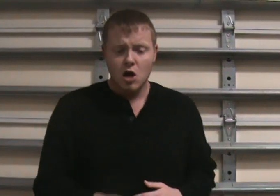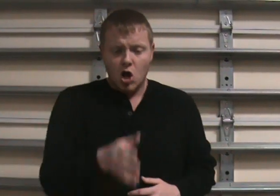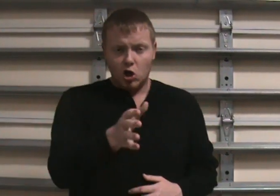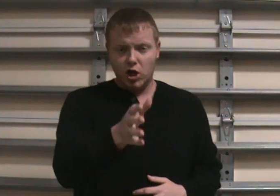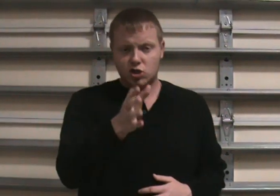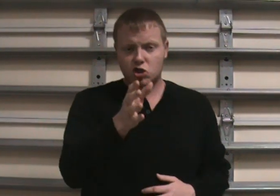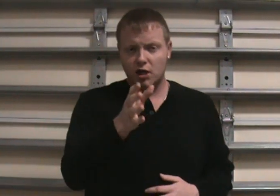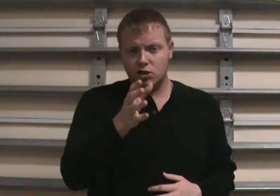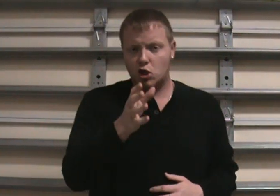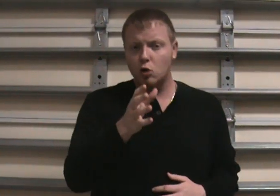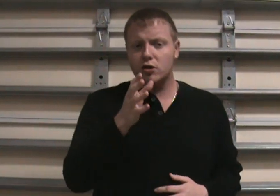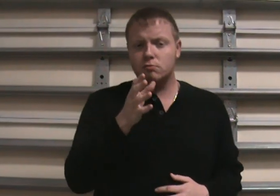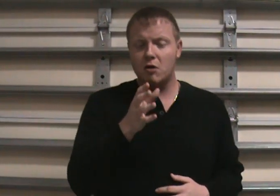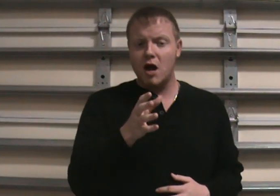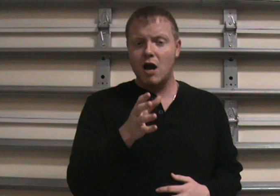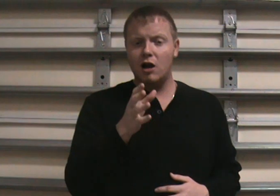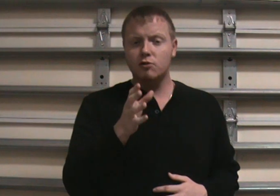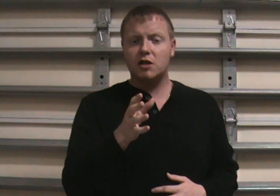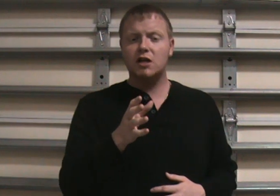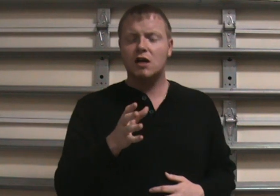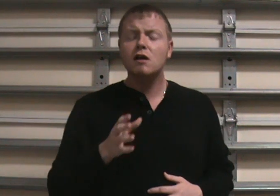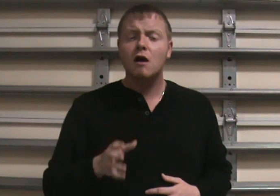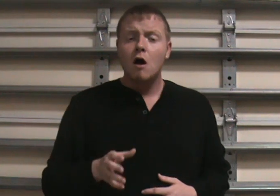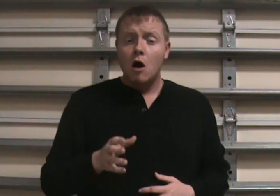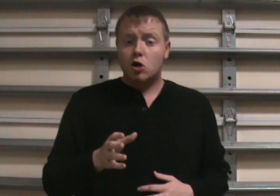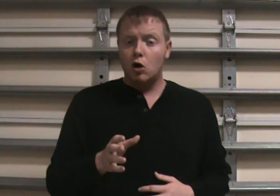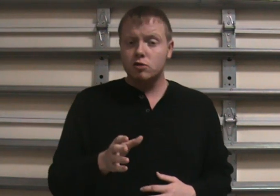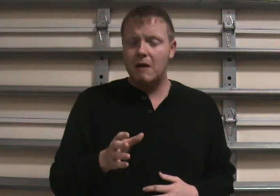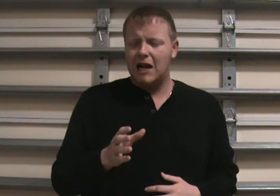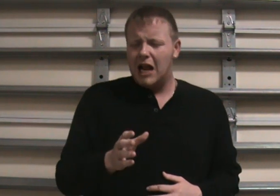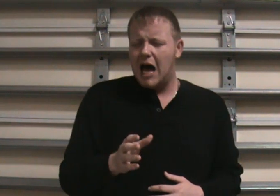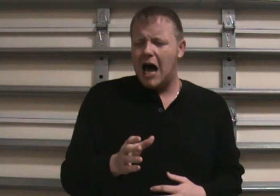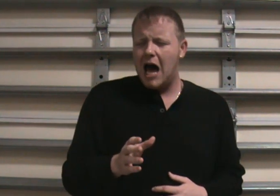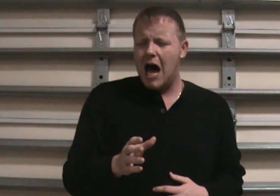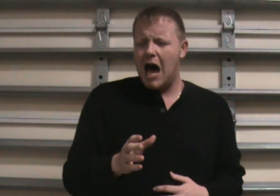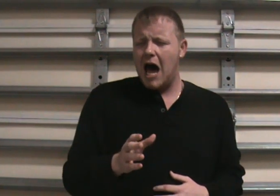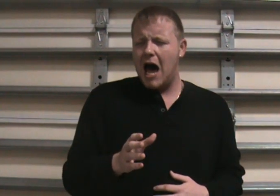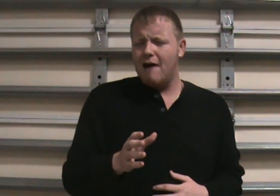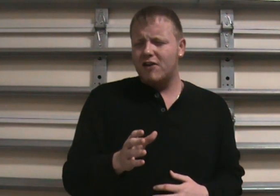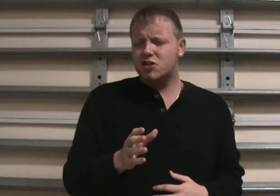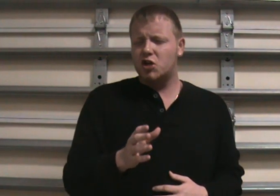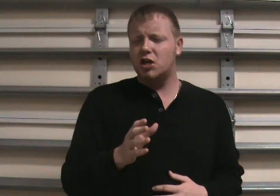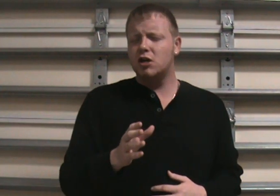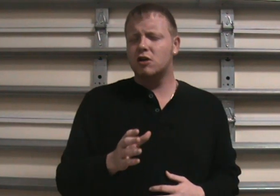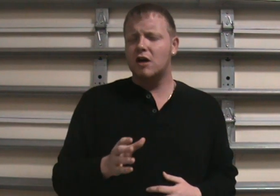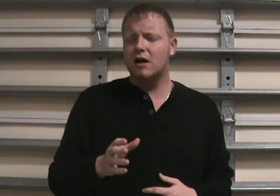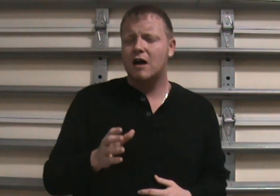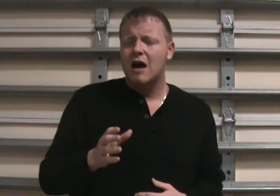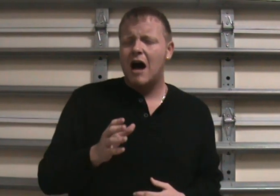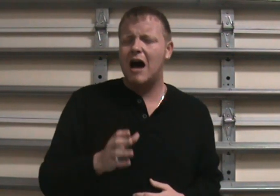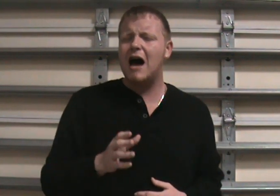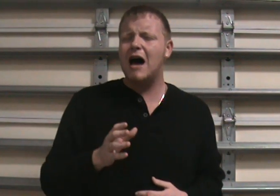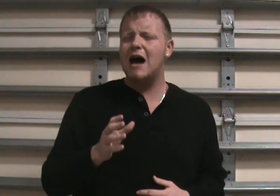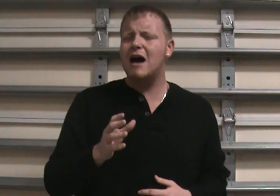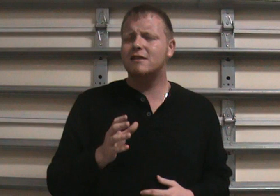listen to this melody. Cause my love is in there hiding.